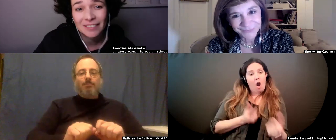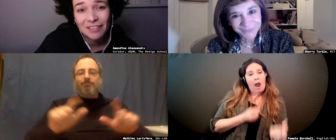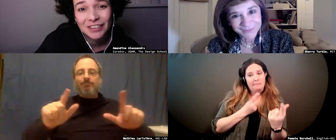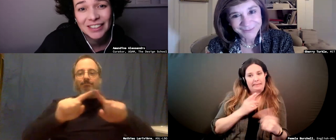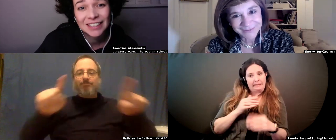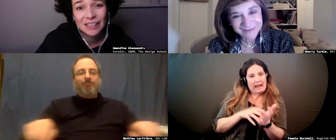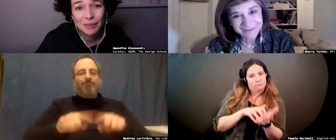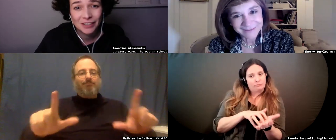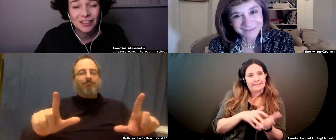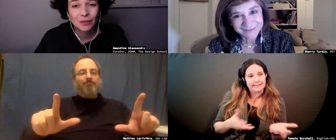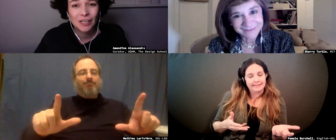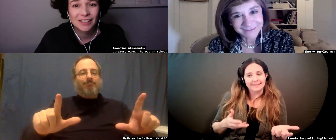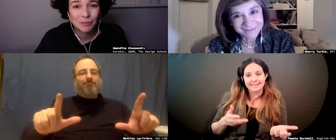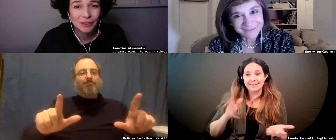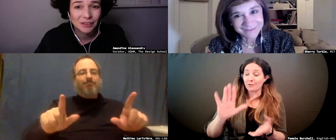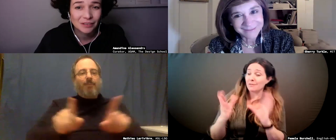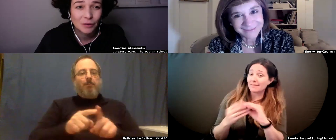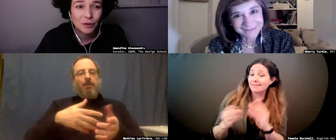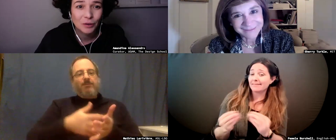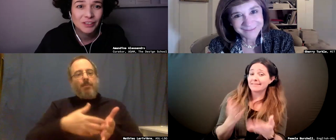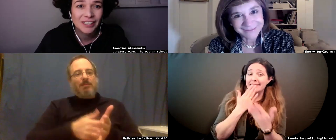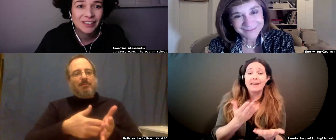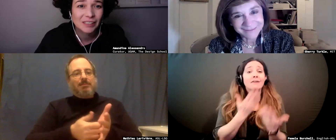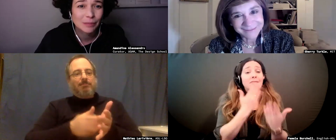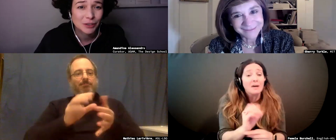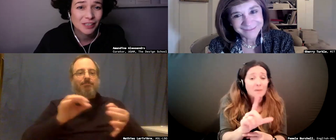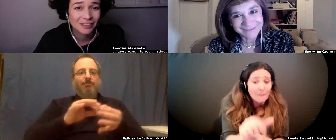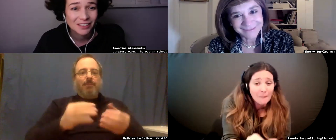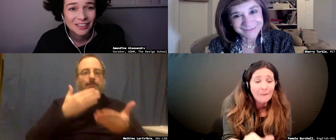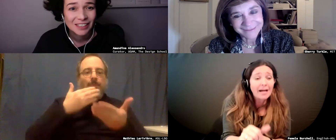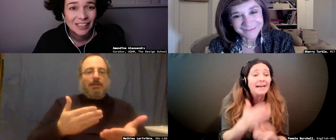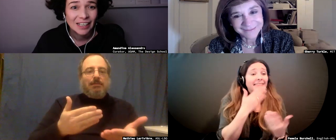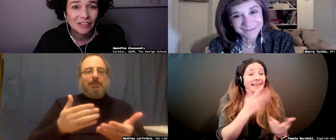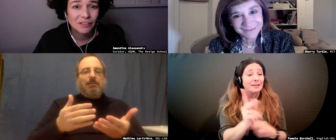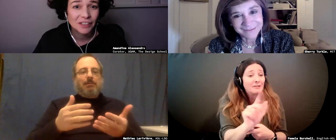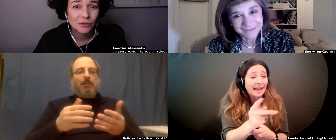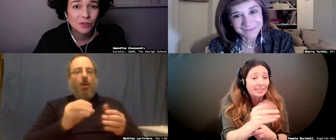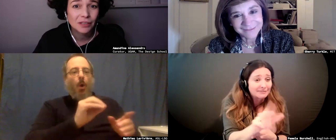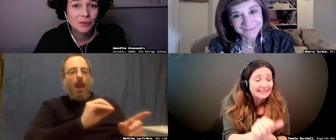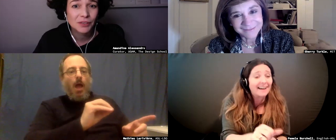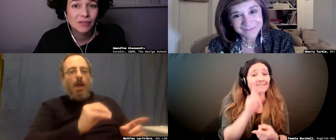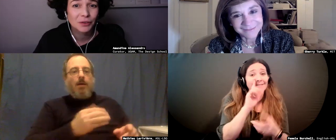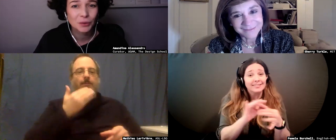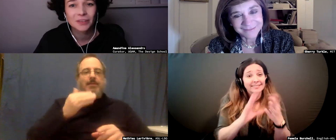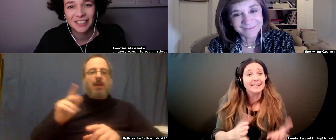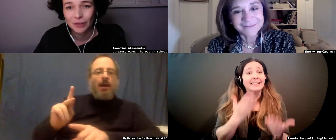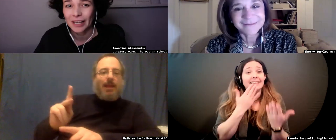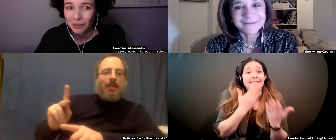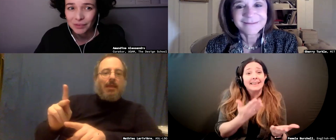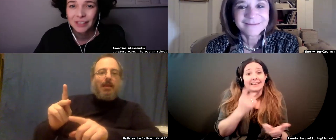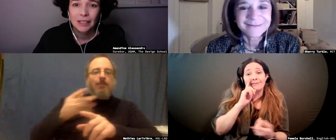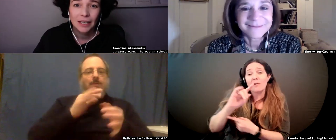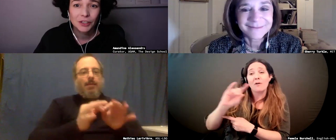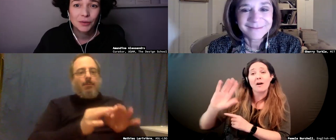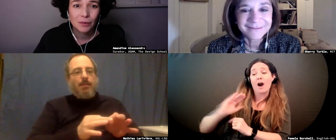you, Katharina Niemeyer and Ola Ziebert, for coordinating this special event. And thanks to Jean-Philippe Saussier for your technical